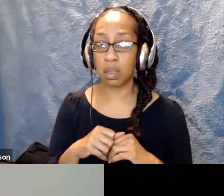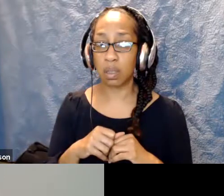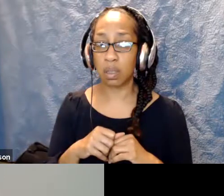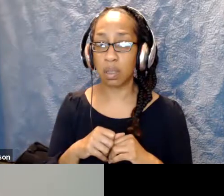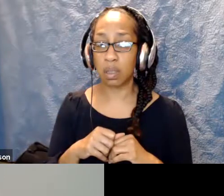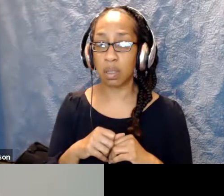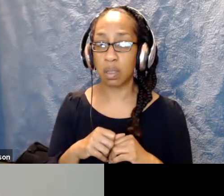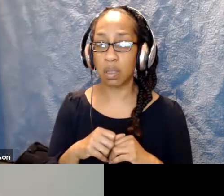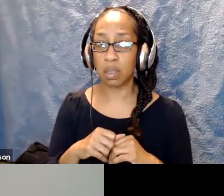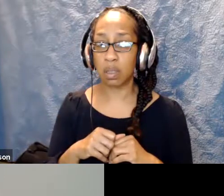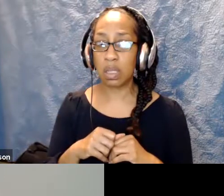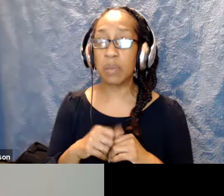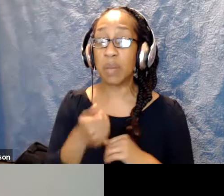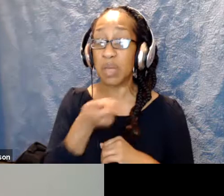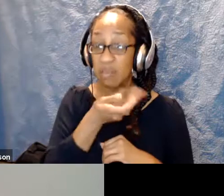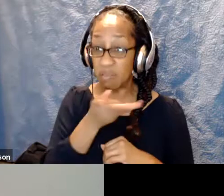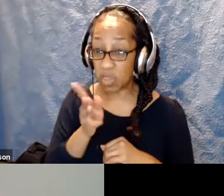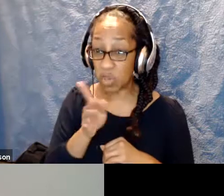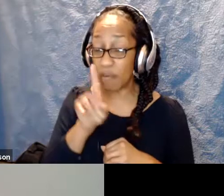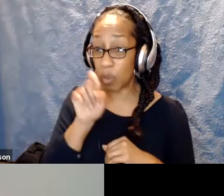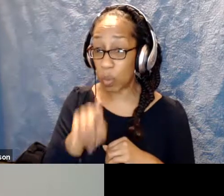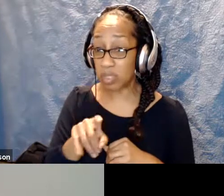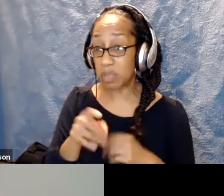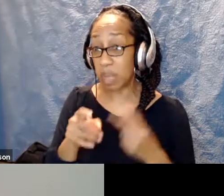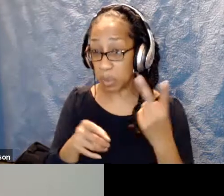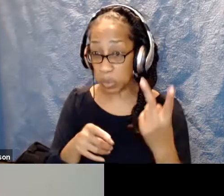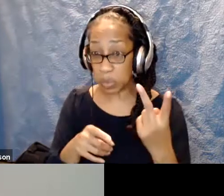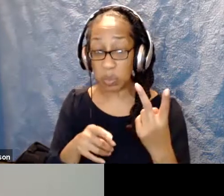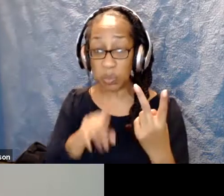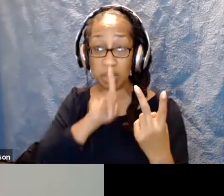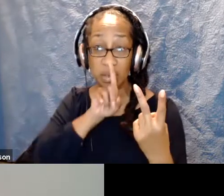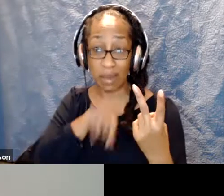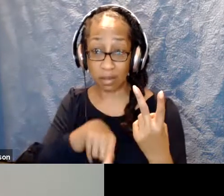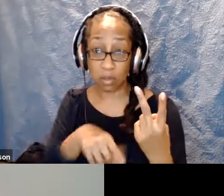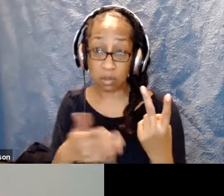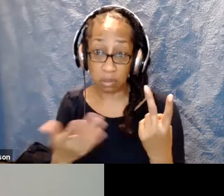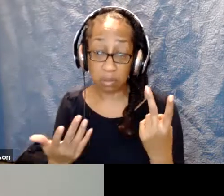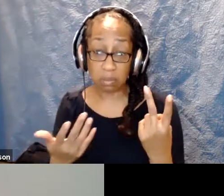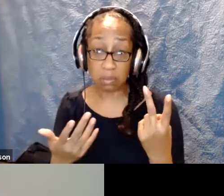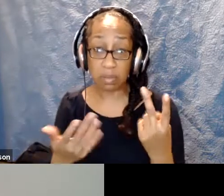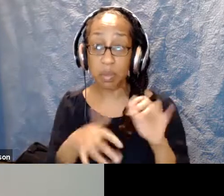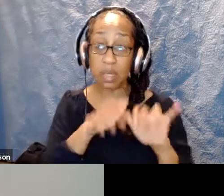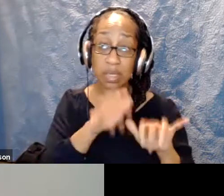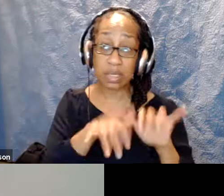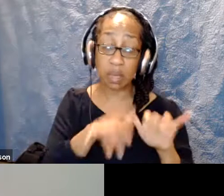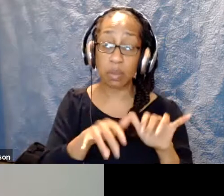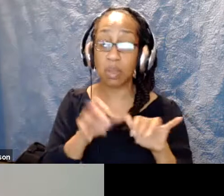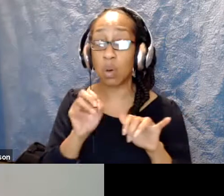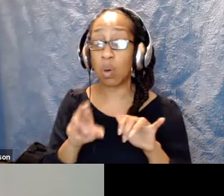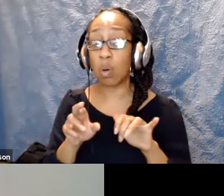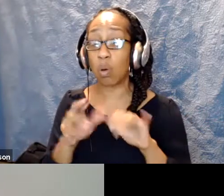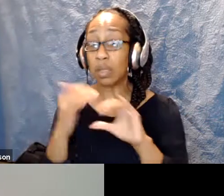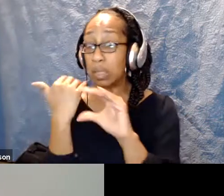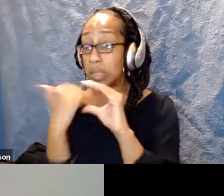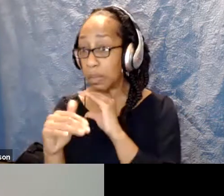few questions, maybe 2 questions, and we can answer them by typing or providing email